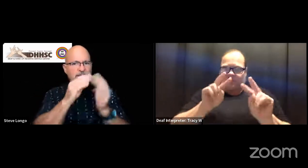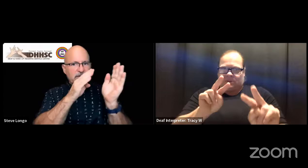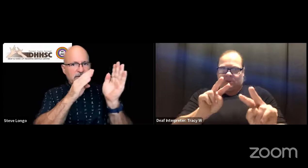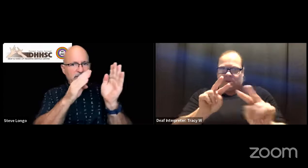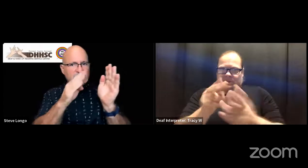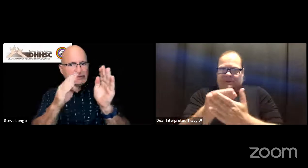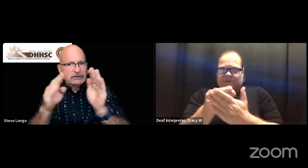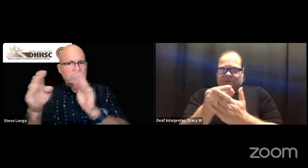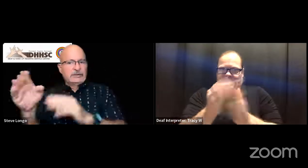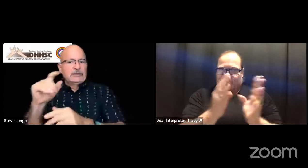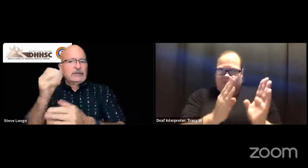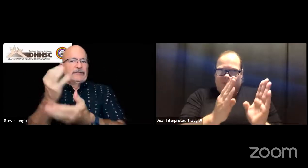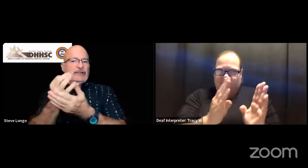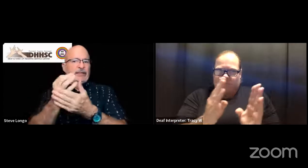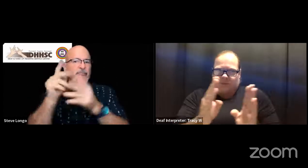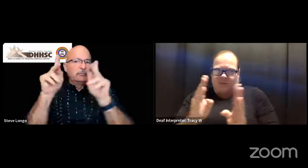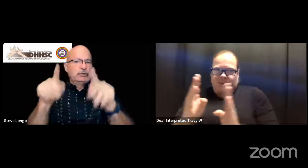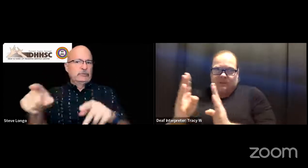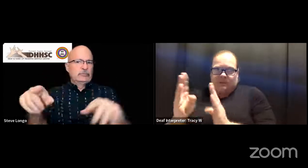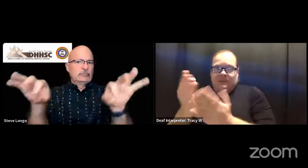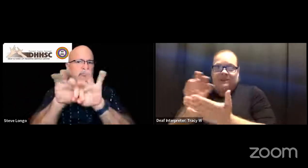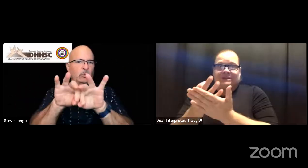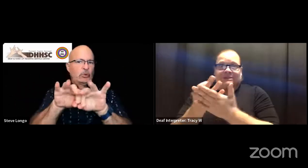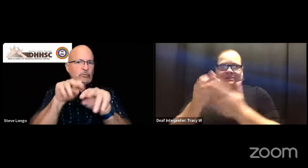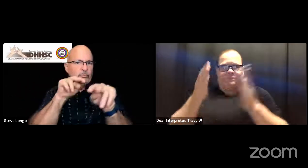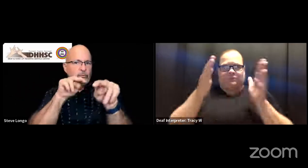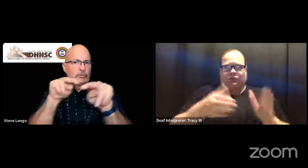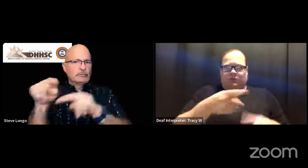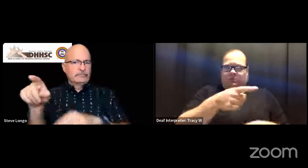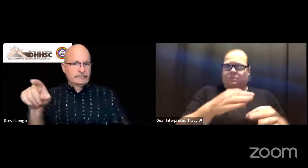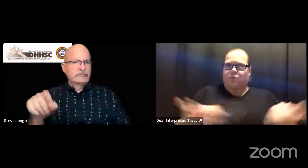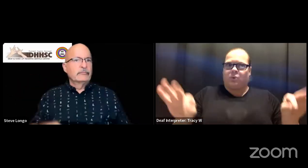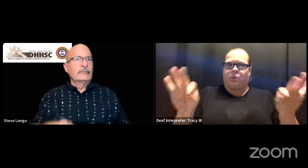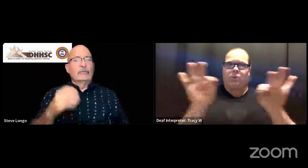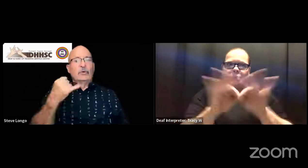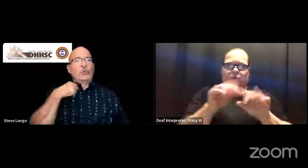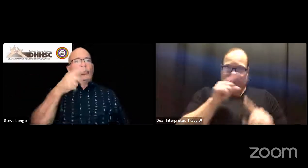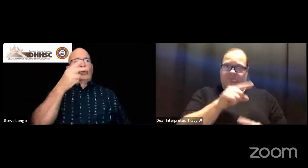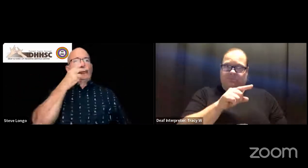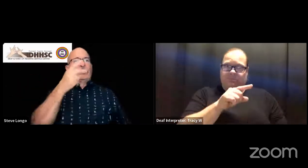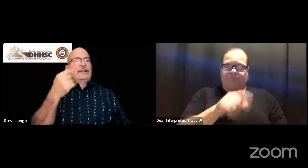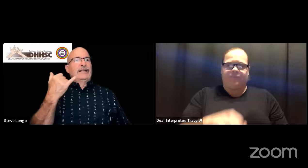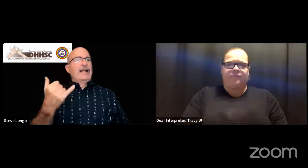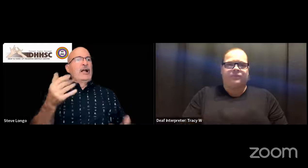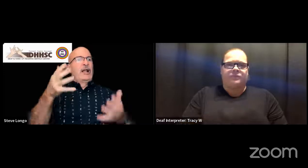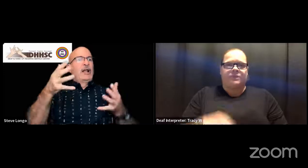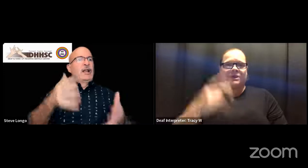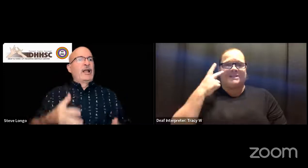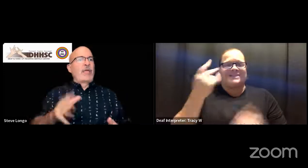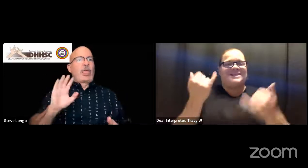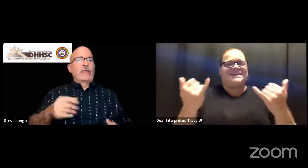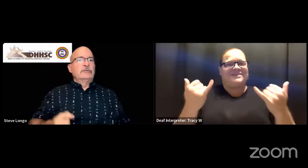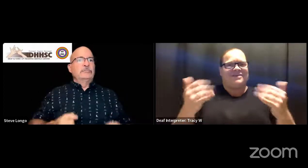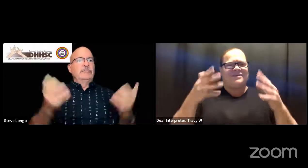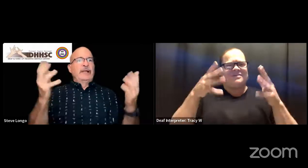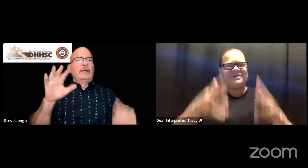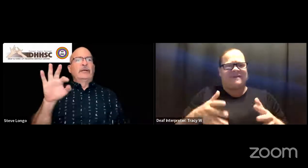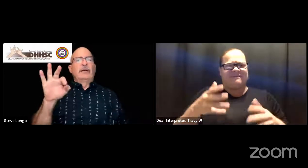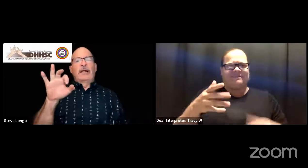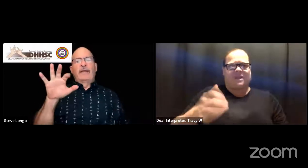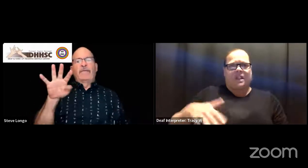and are using those funds wisely. So it's very important that we're prudent and wise in the way we expend those